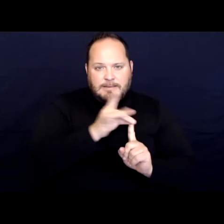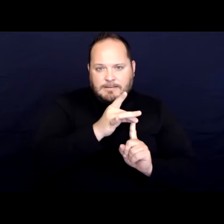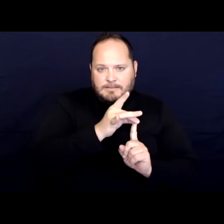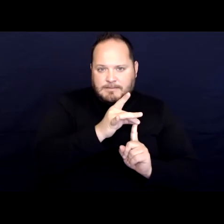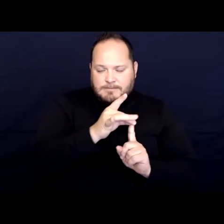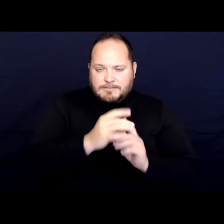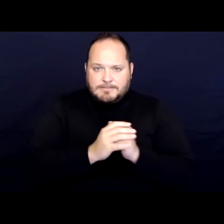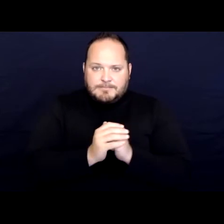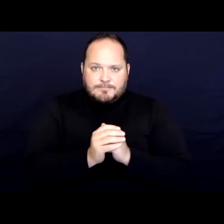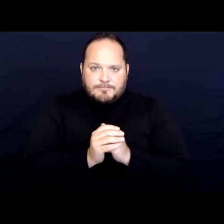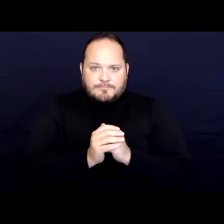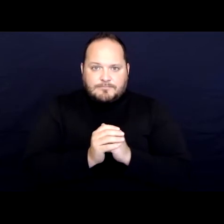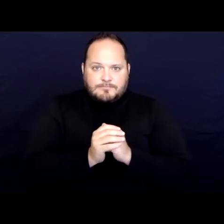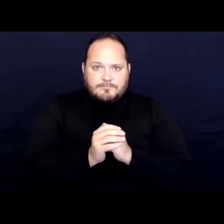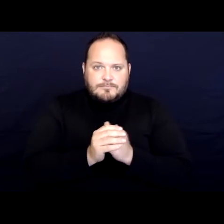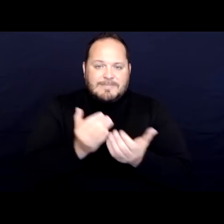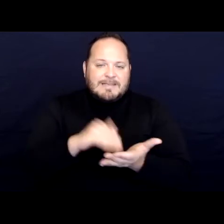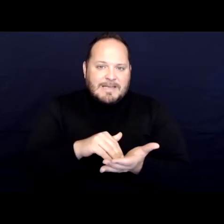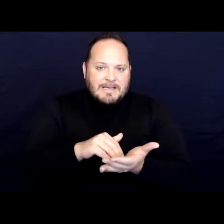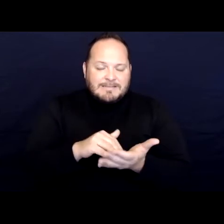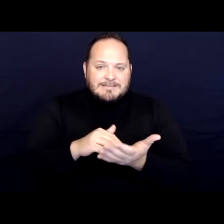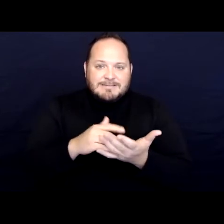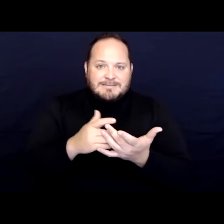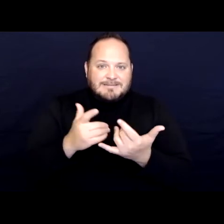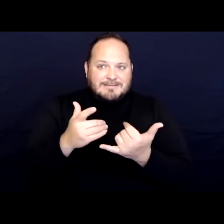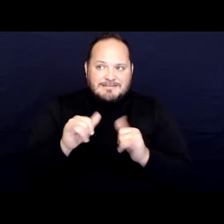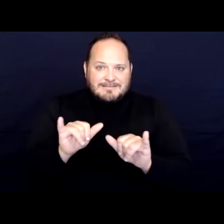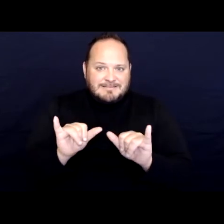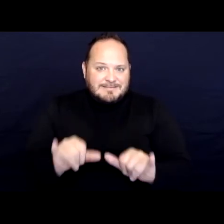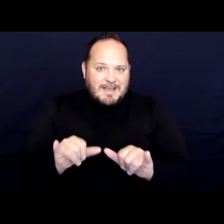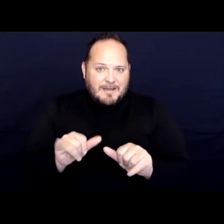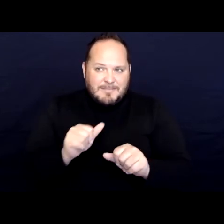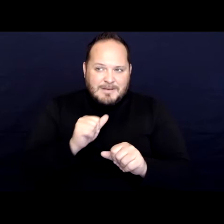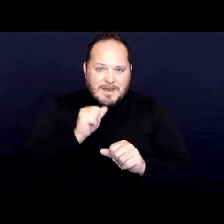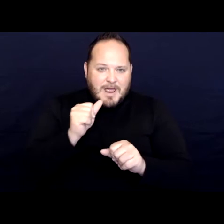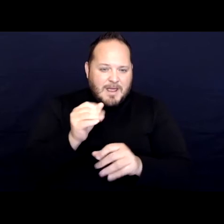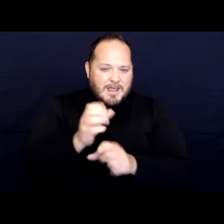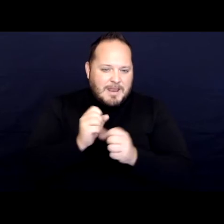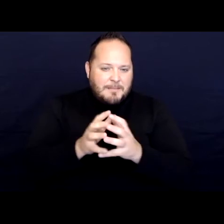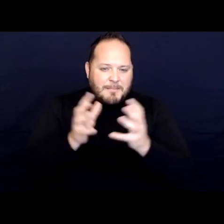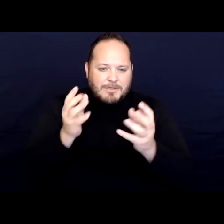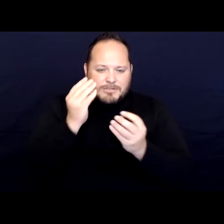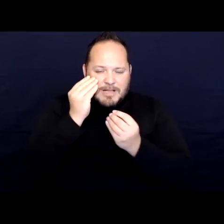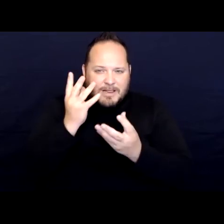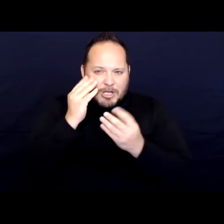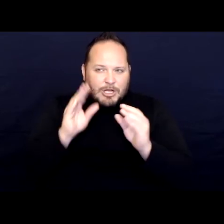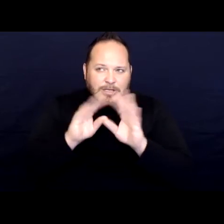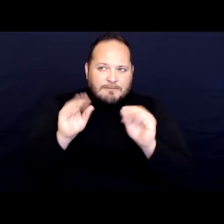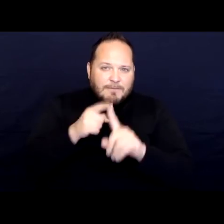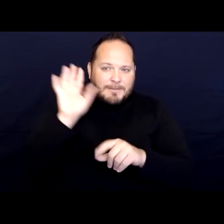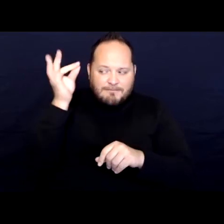and again, not getting much clarity from the CDC or the federal